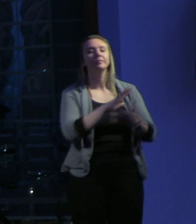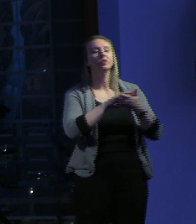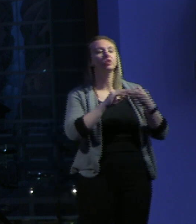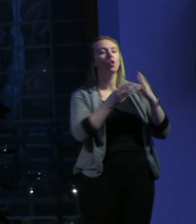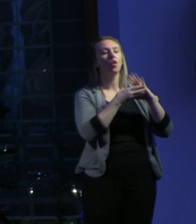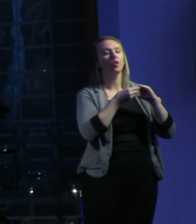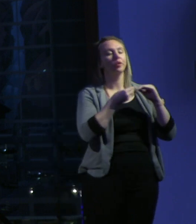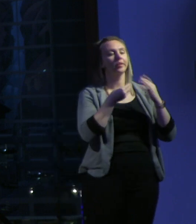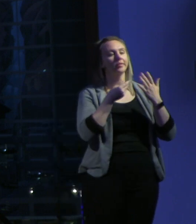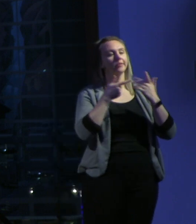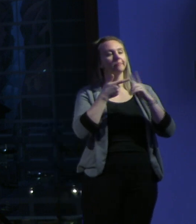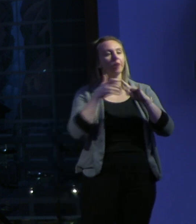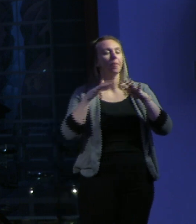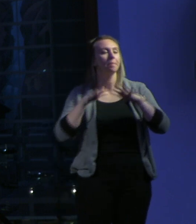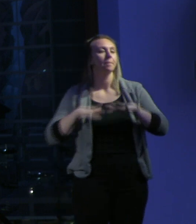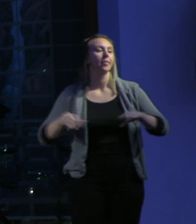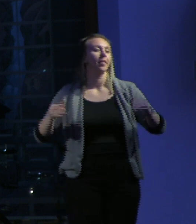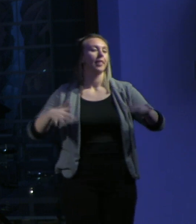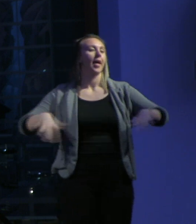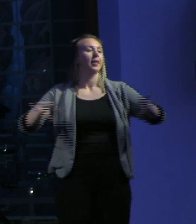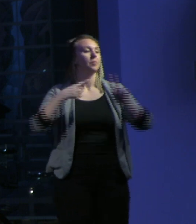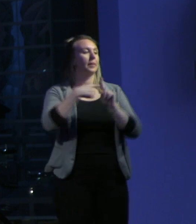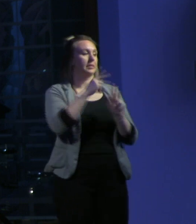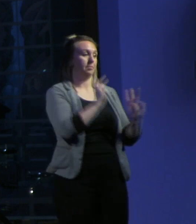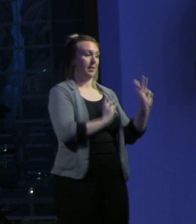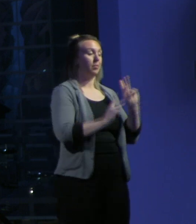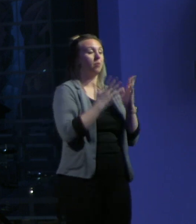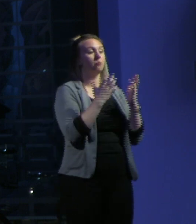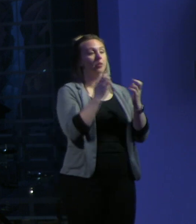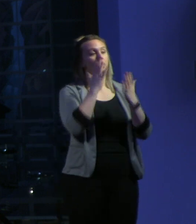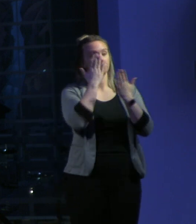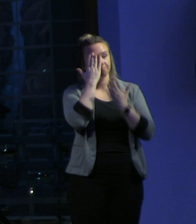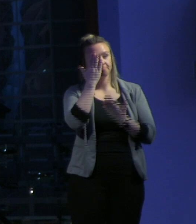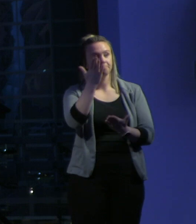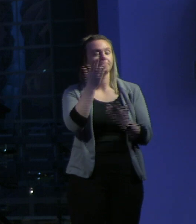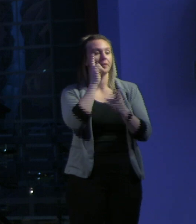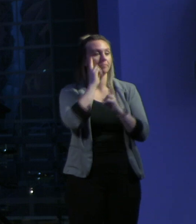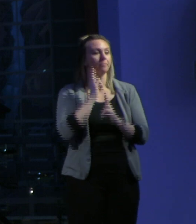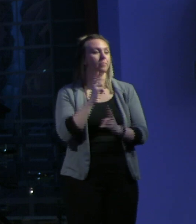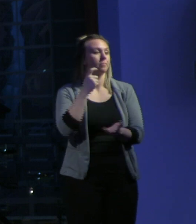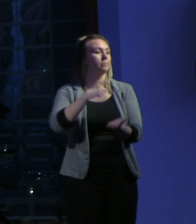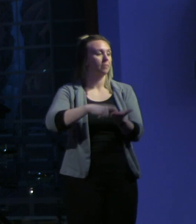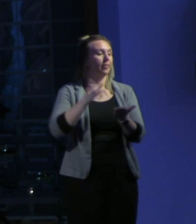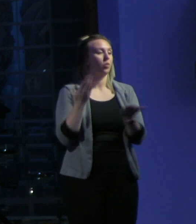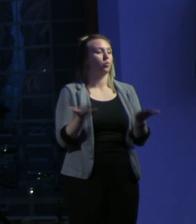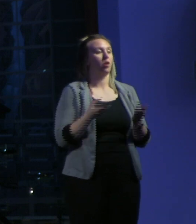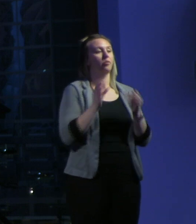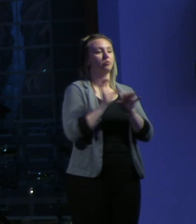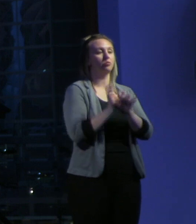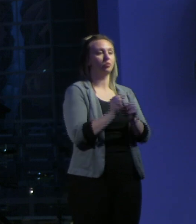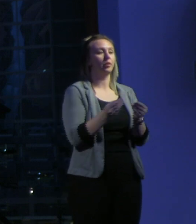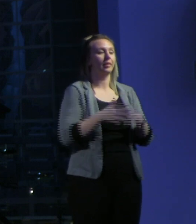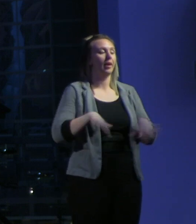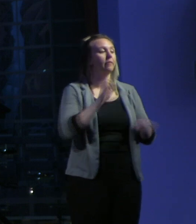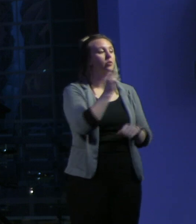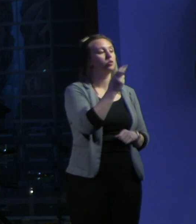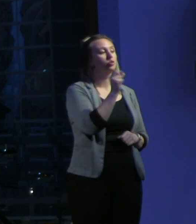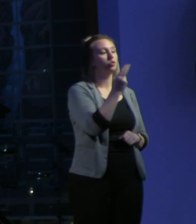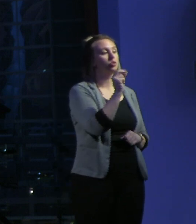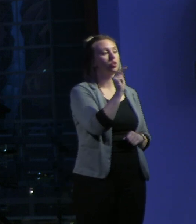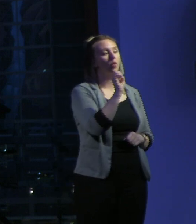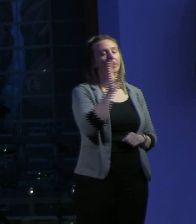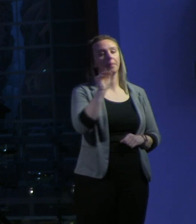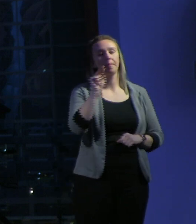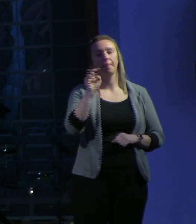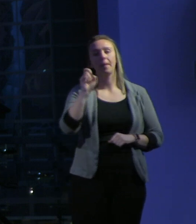from the land as well as its people, and I want to acknowledge that we are on the traditional land of the Shoshone-Bannock people. Thank